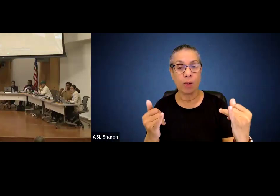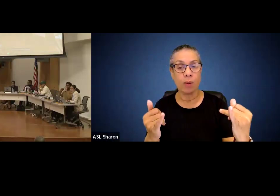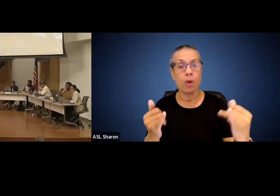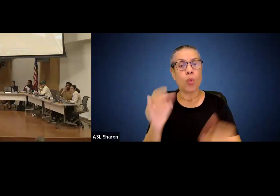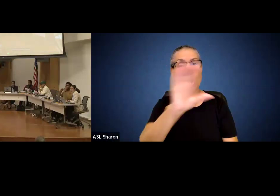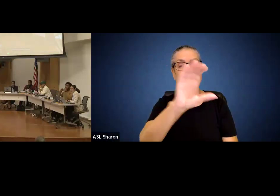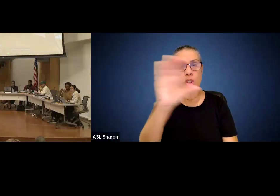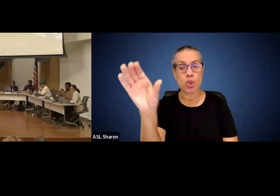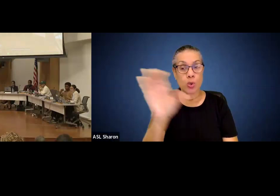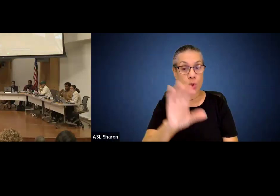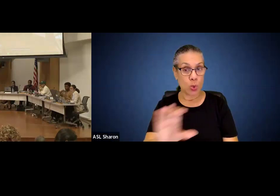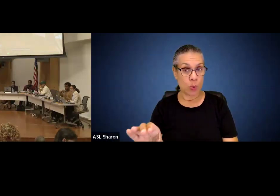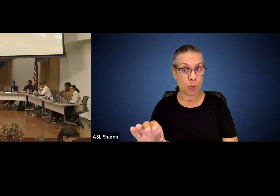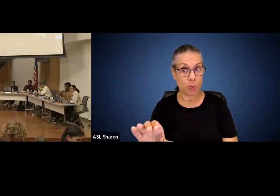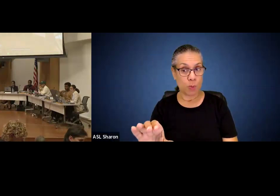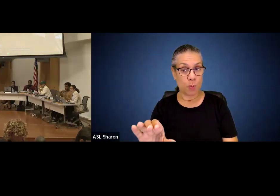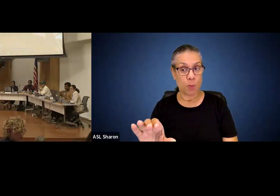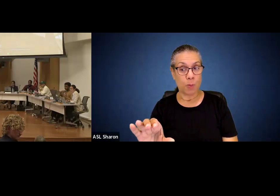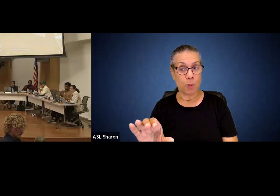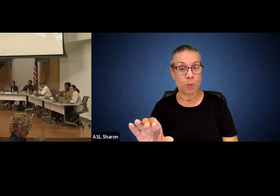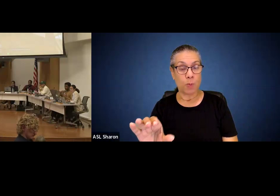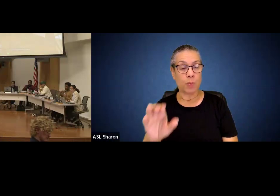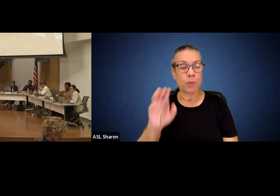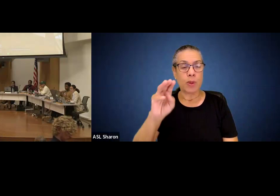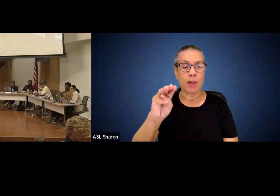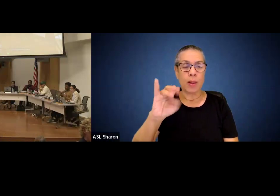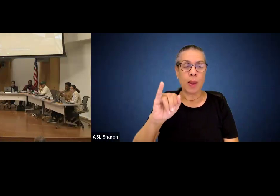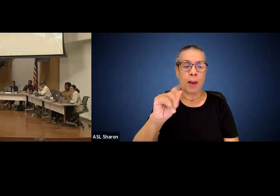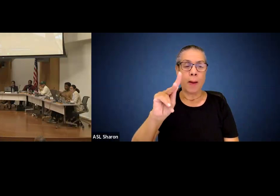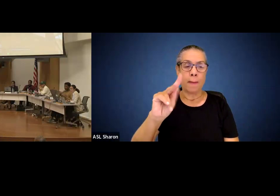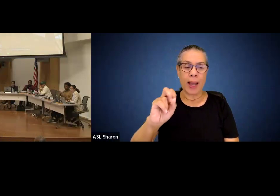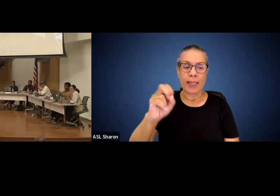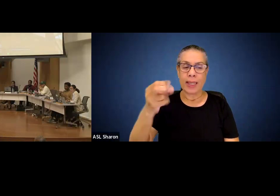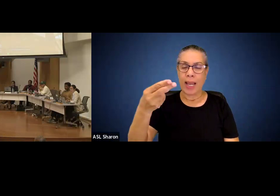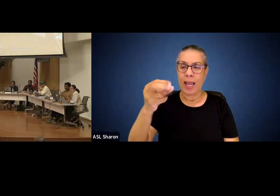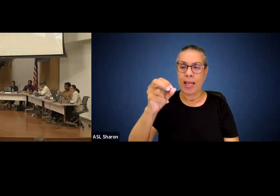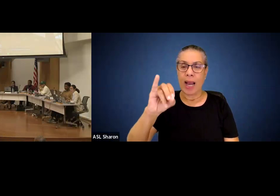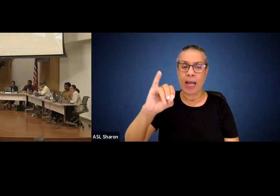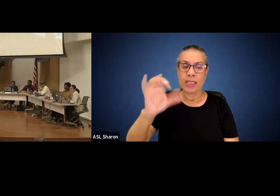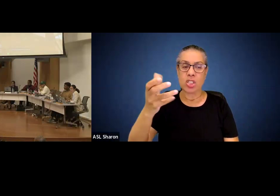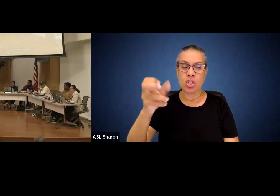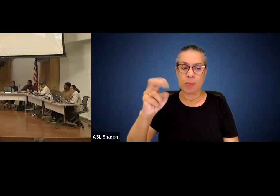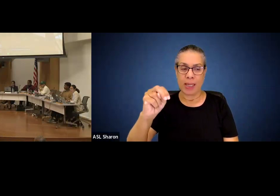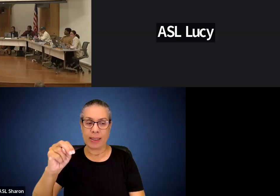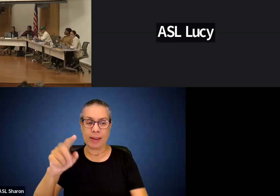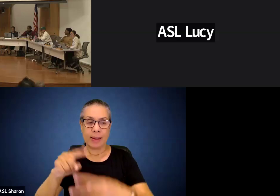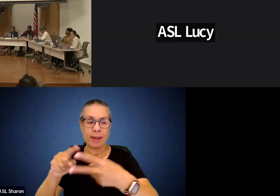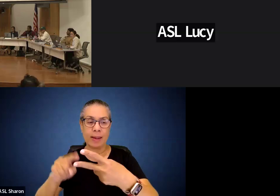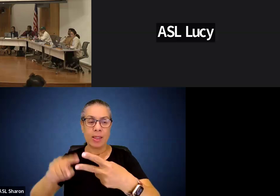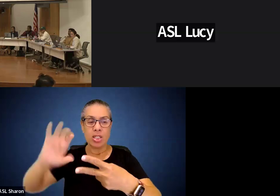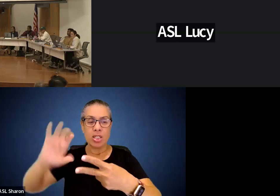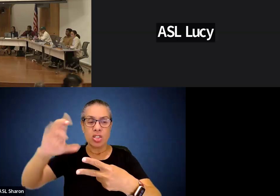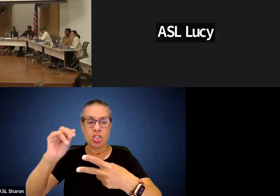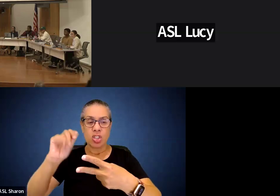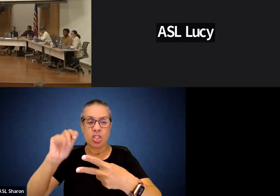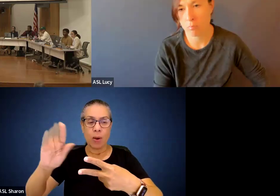Zoom. Our speakers are Mike Heischman, Cheryl Buckman, Trevor Smith, Sharon Smith, and